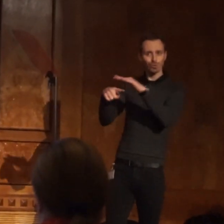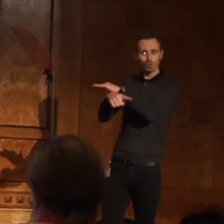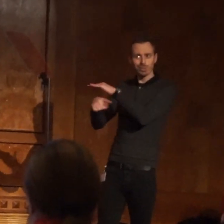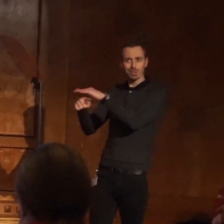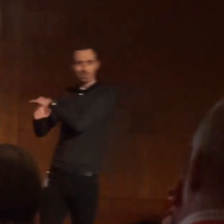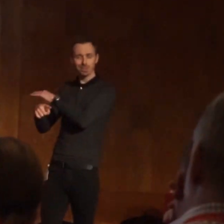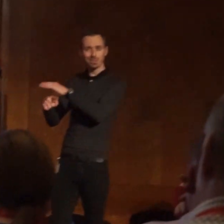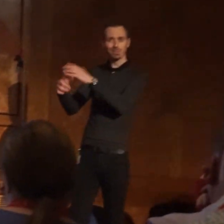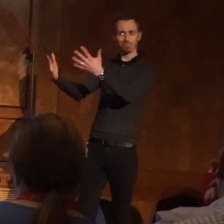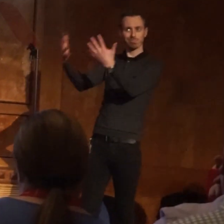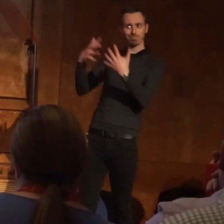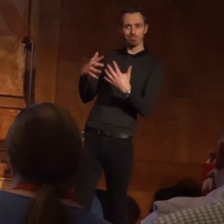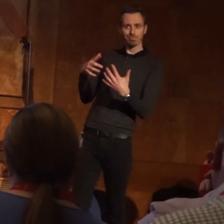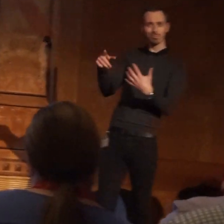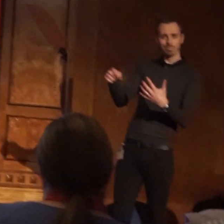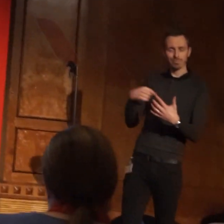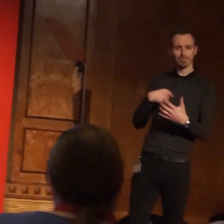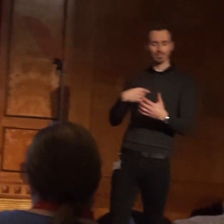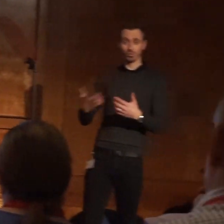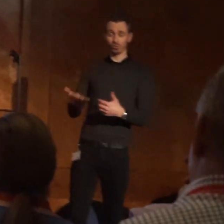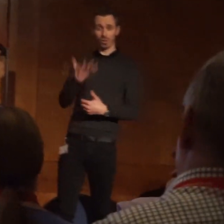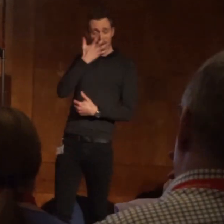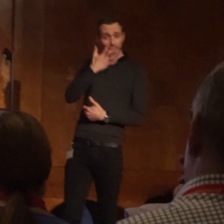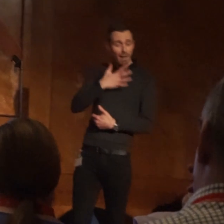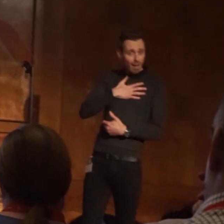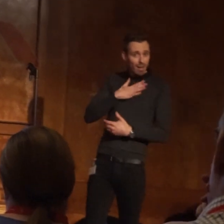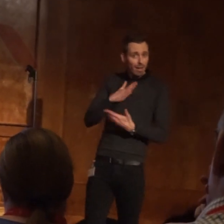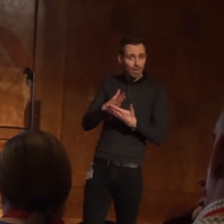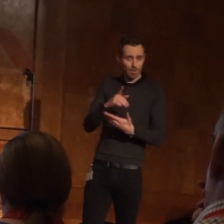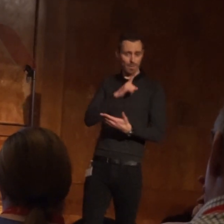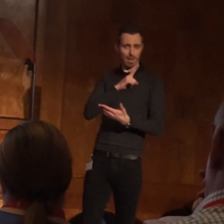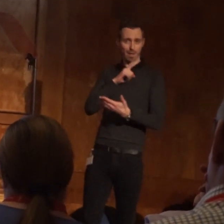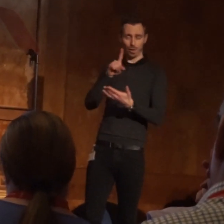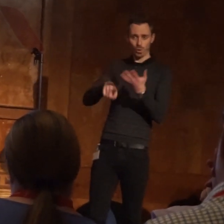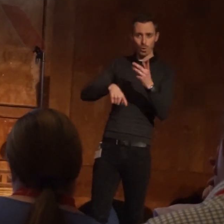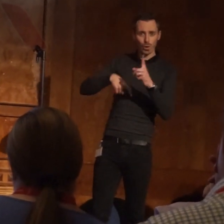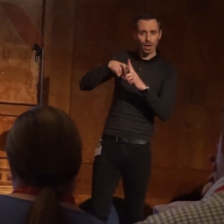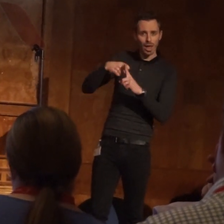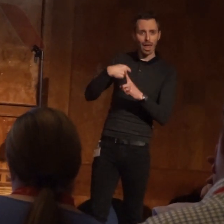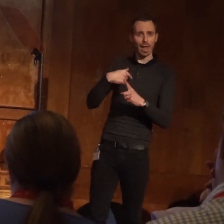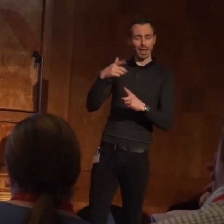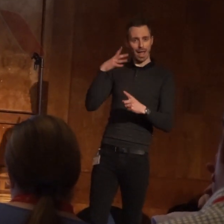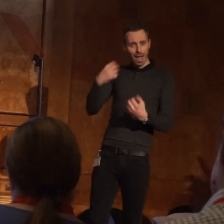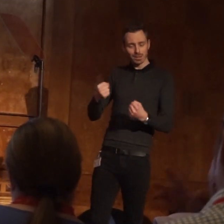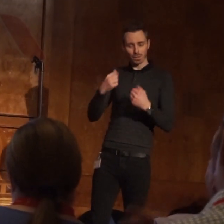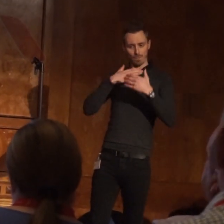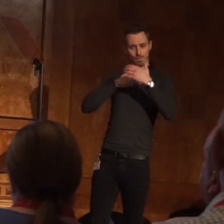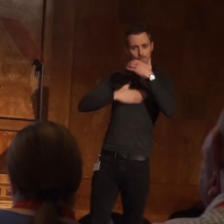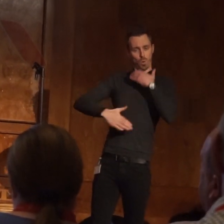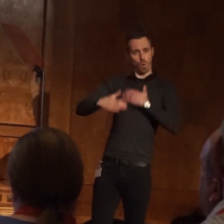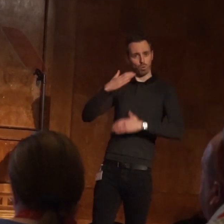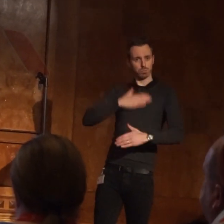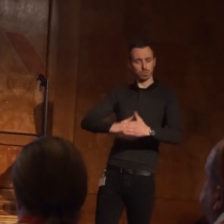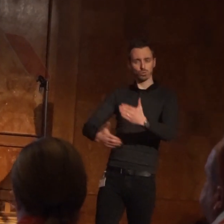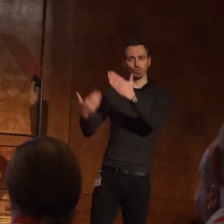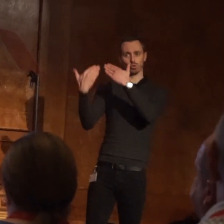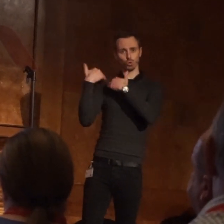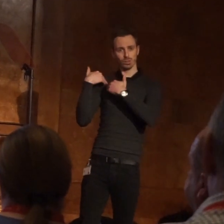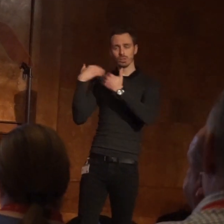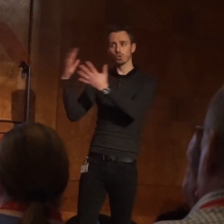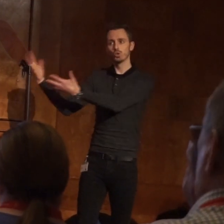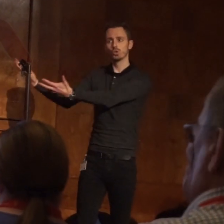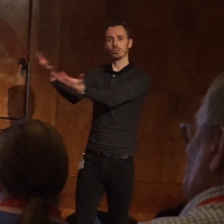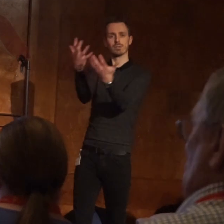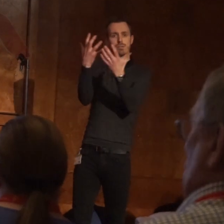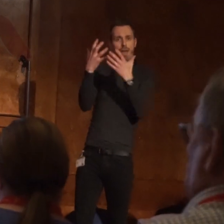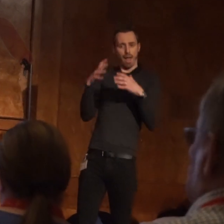has neither met its legal or its moral duty to take in sufficient international refugees, whether